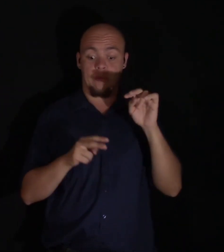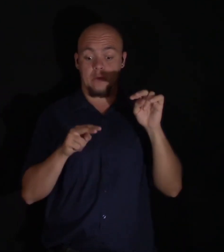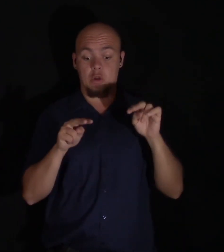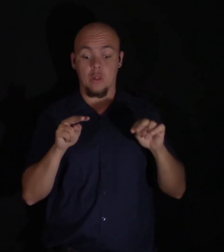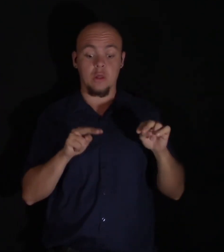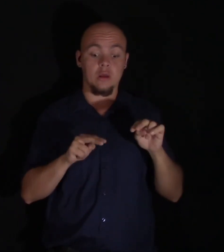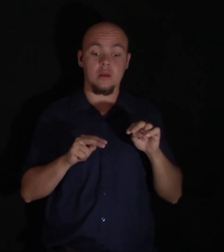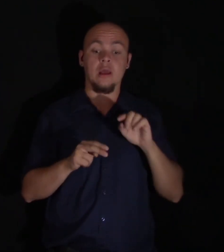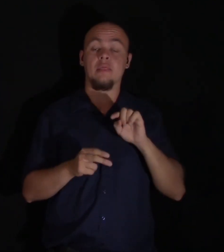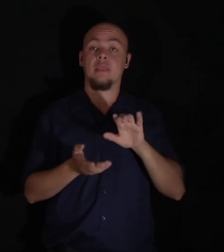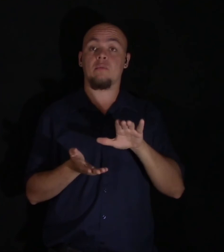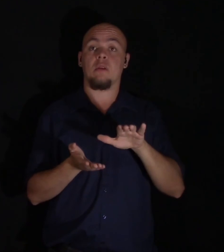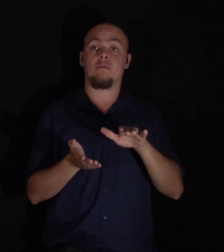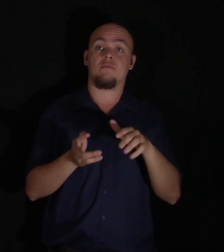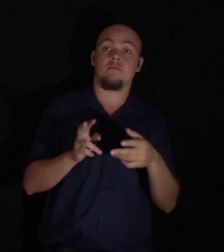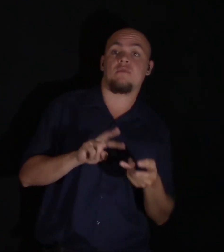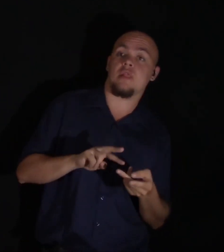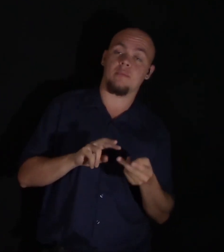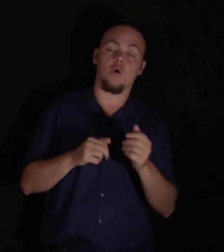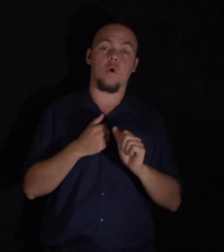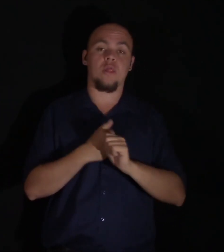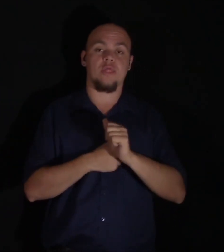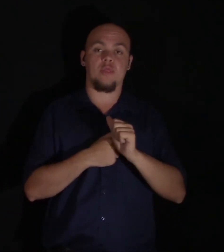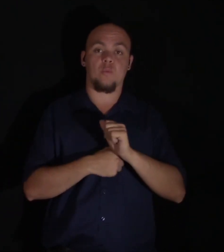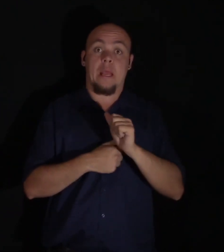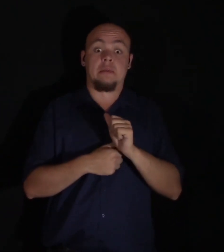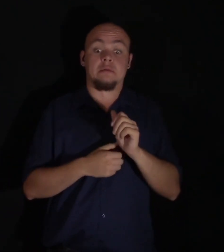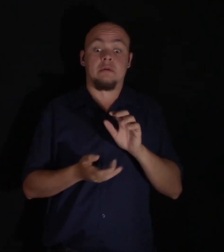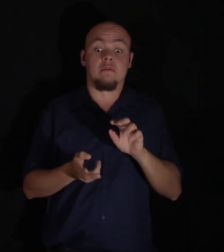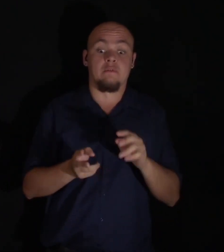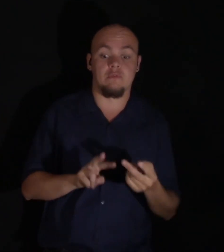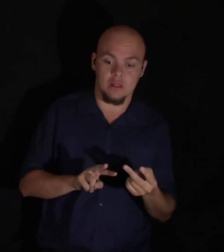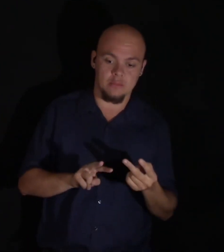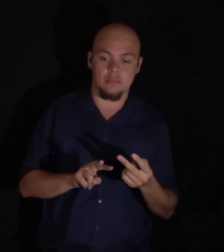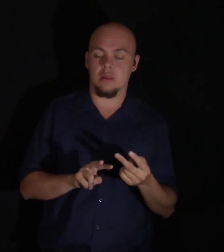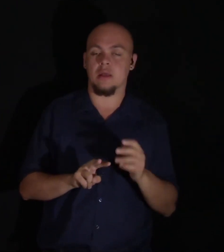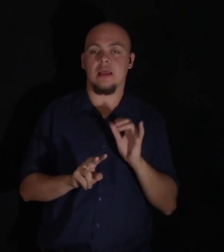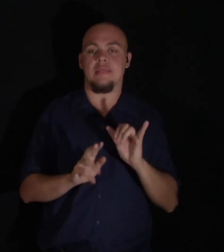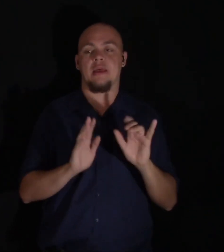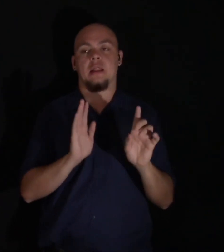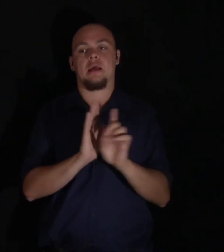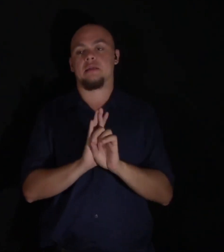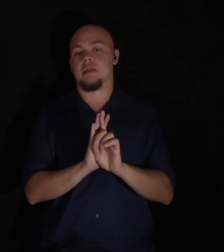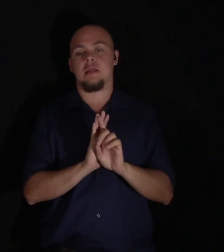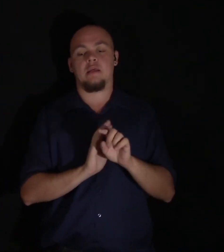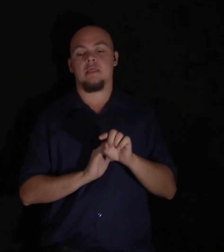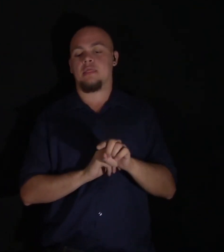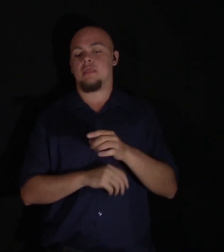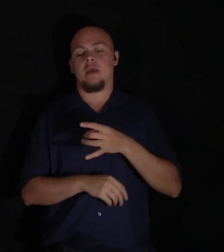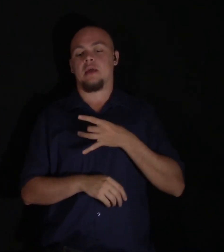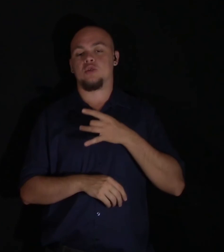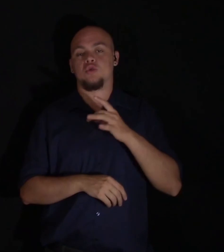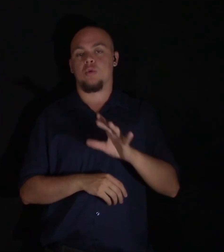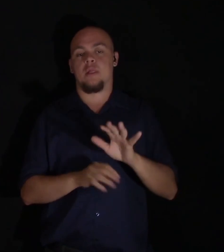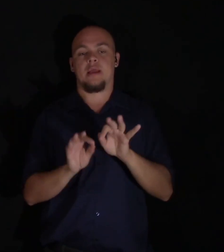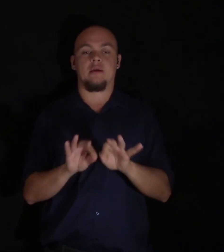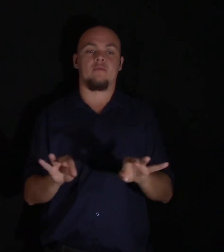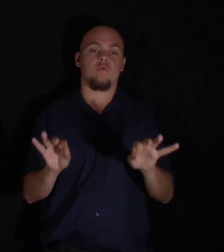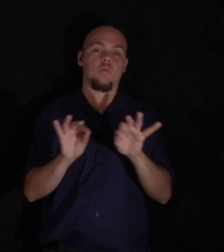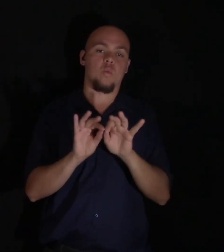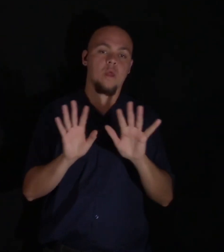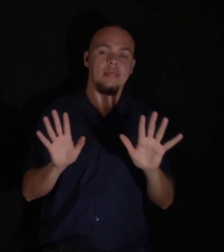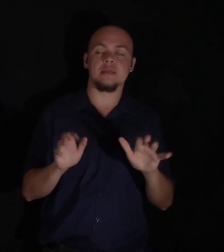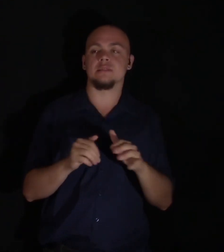would flip them or threaten to flip them into an identity of